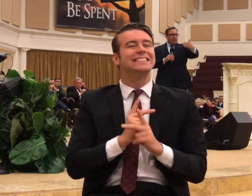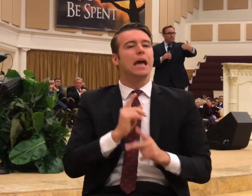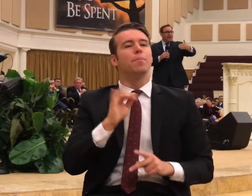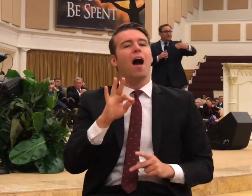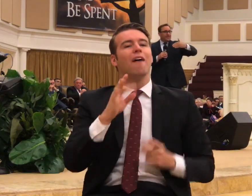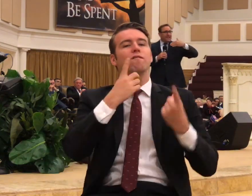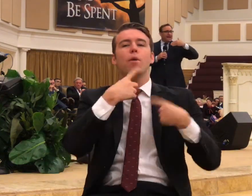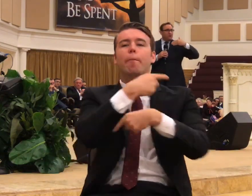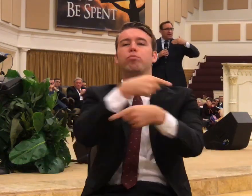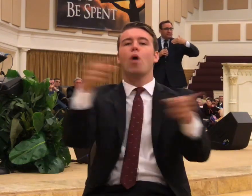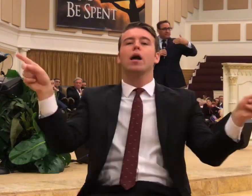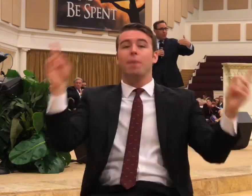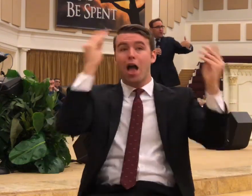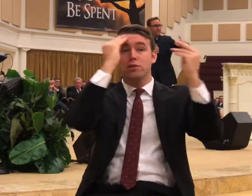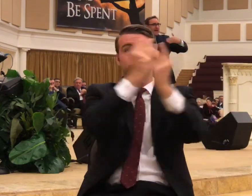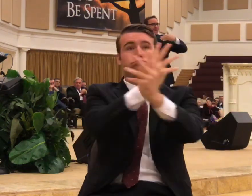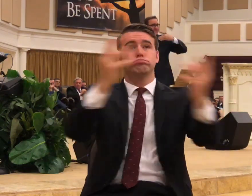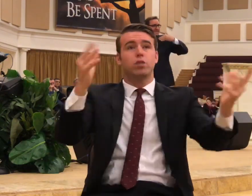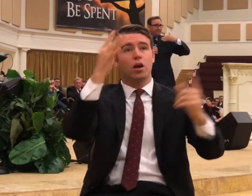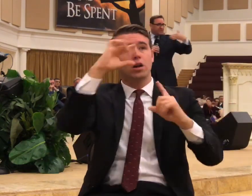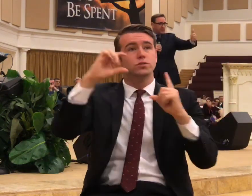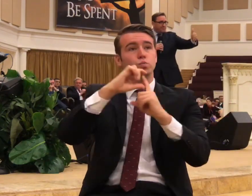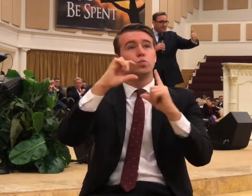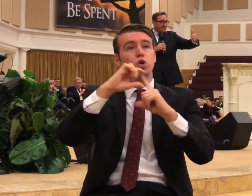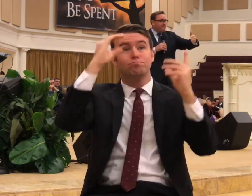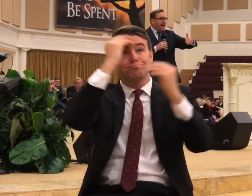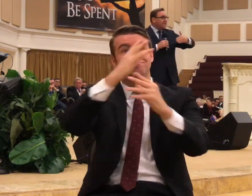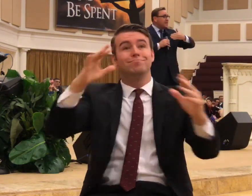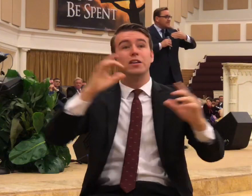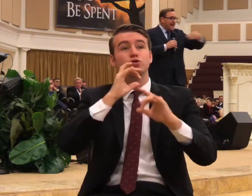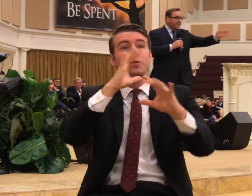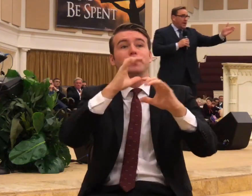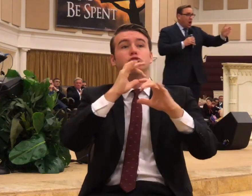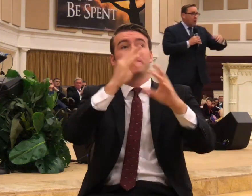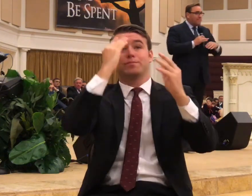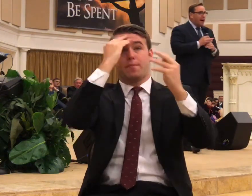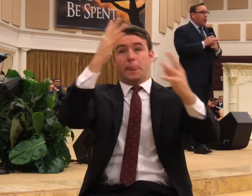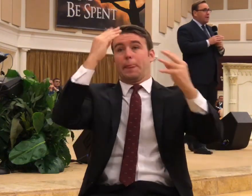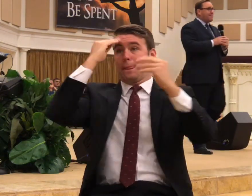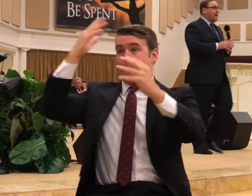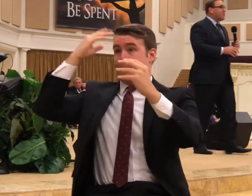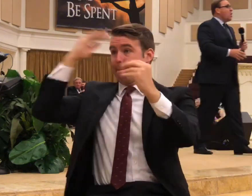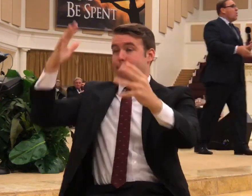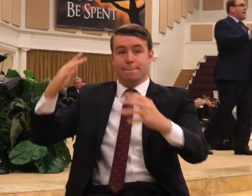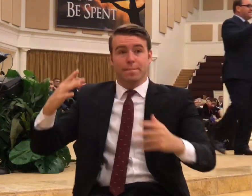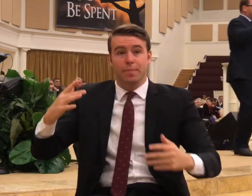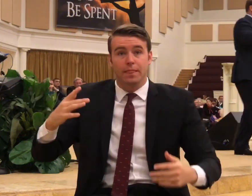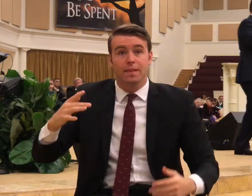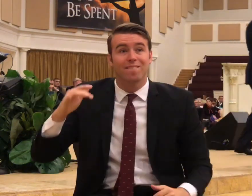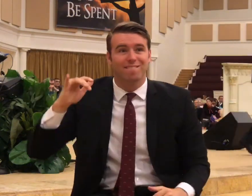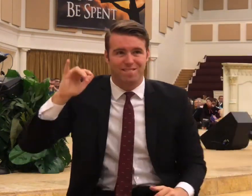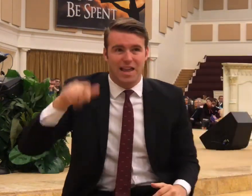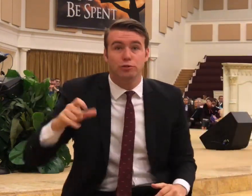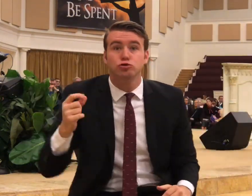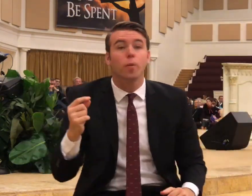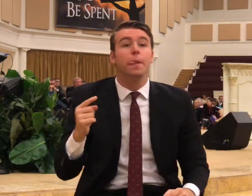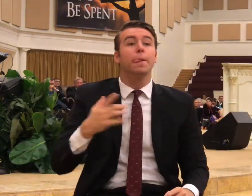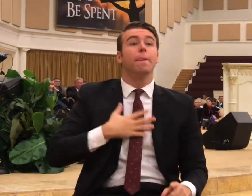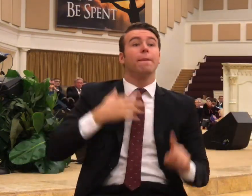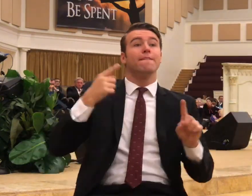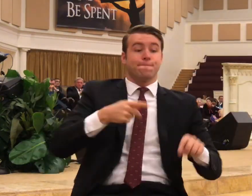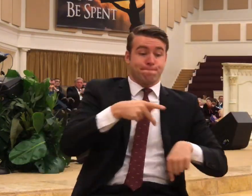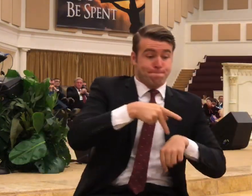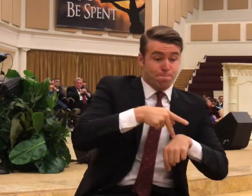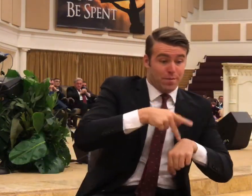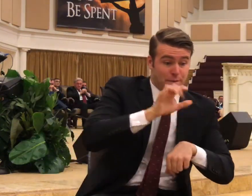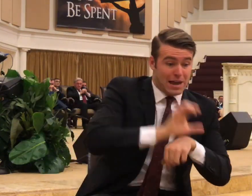the proclamation and declaration of the word of God. Set the trumpet to thy mouth, sound the alarm of my holy mountain. What he's telling you is at